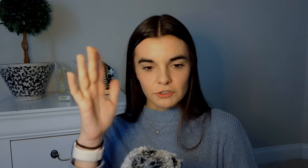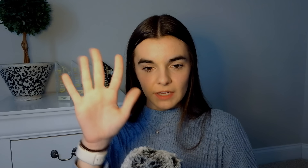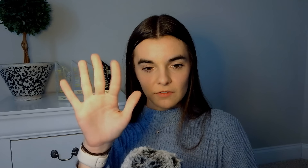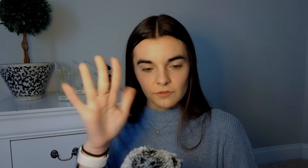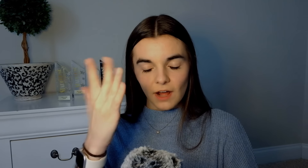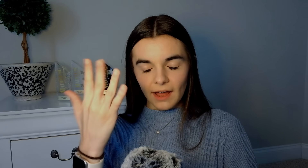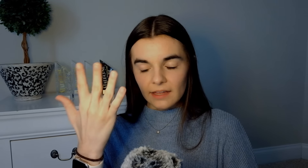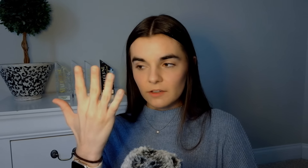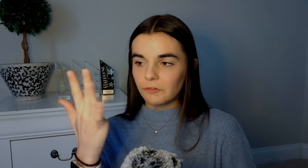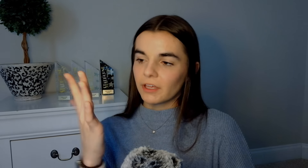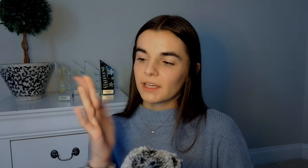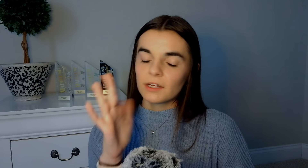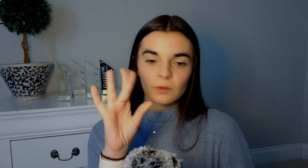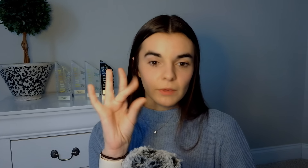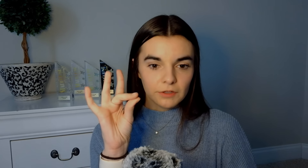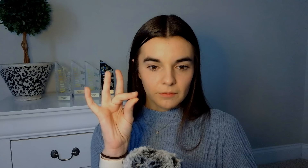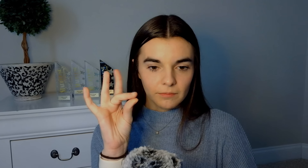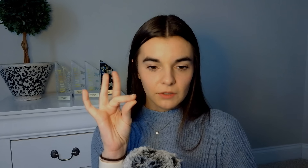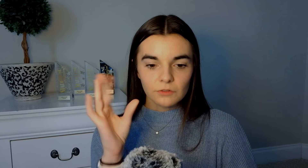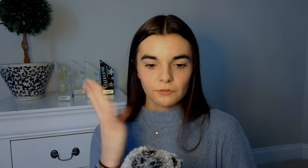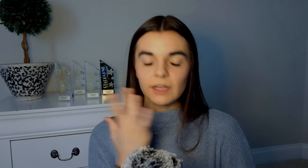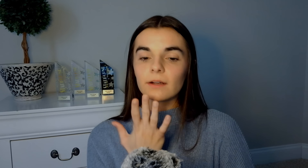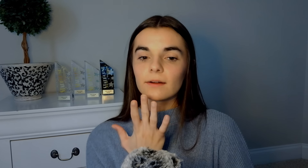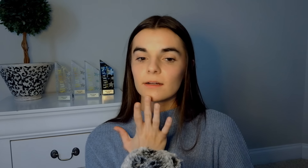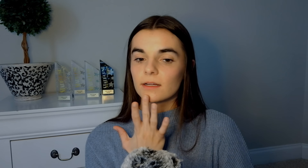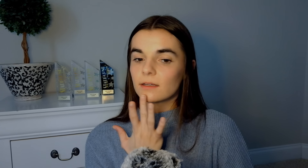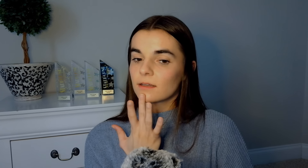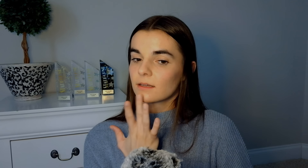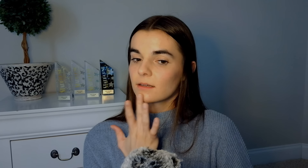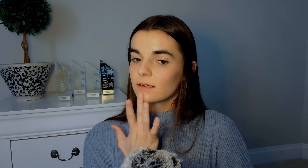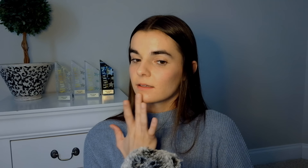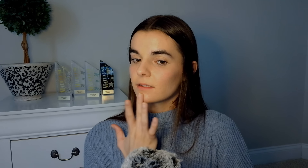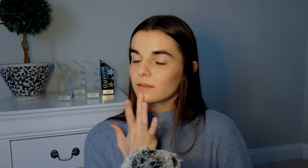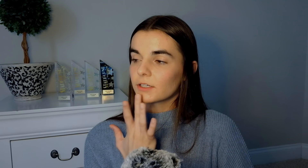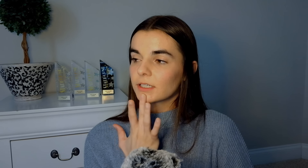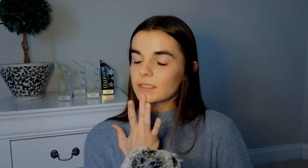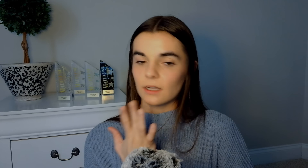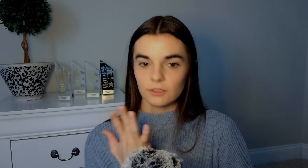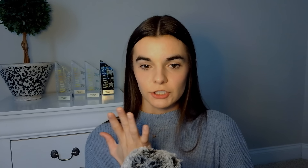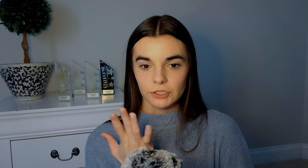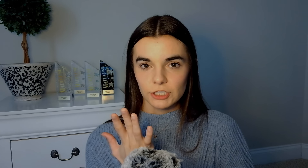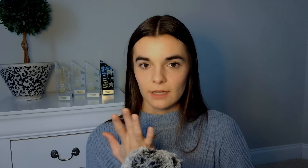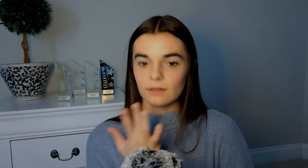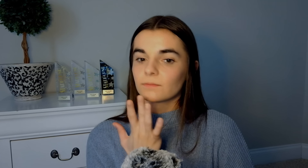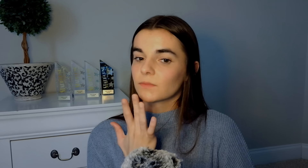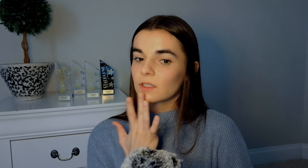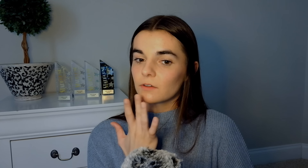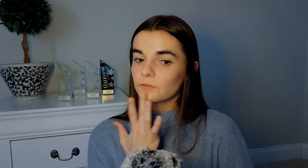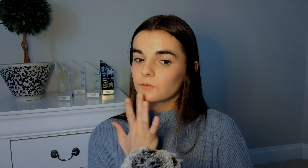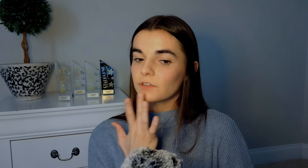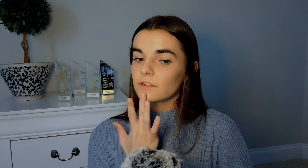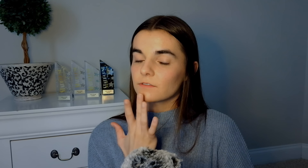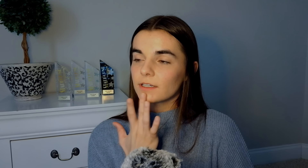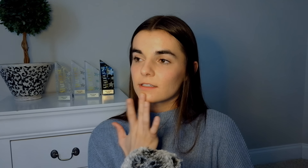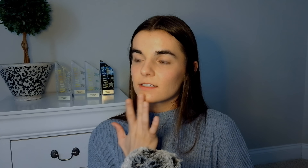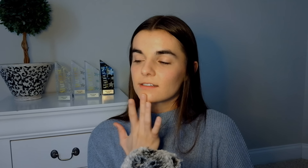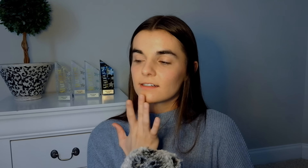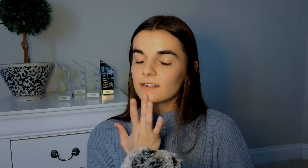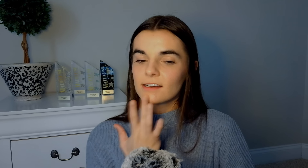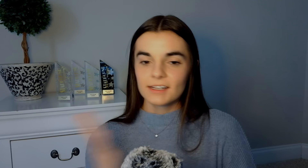a 5 with your middle finger. You're gonna touch your chin. Favorite. So